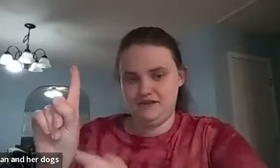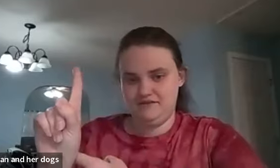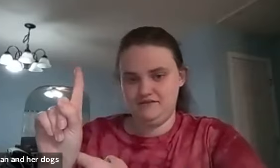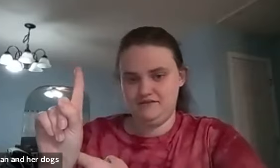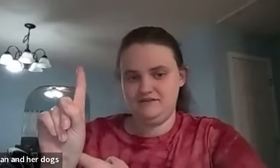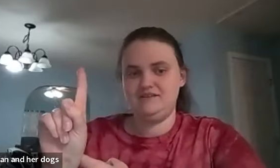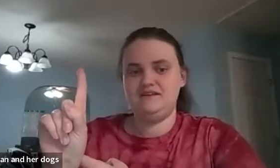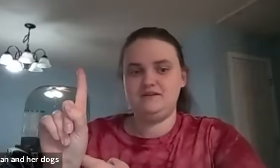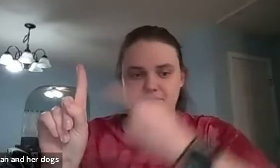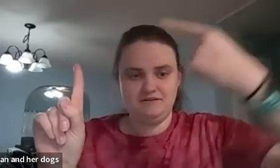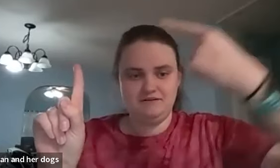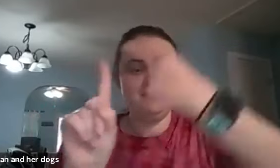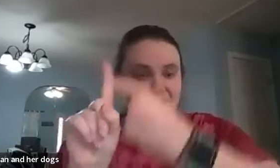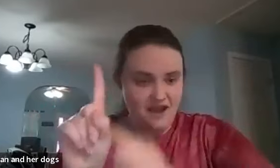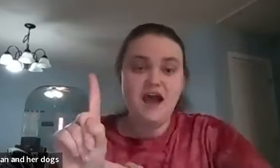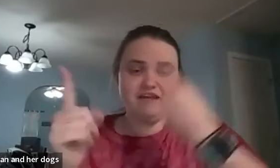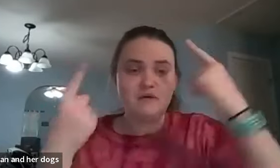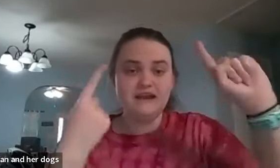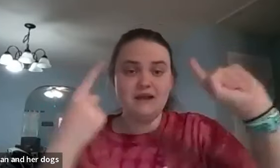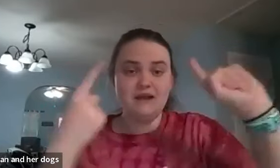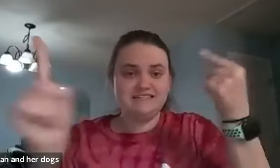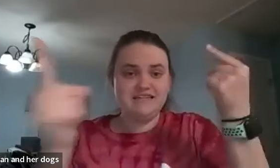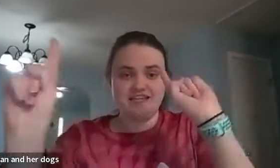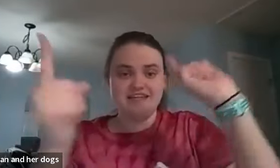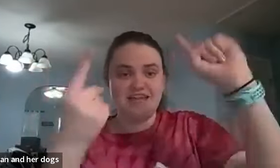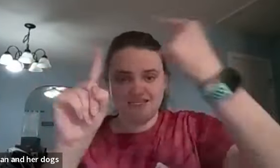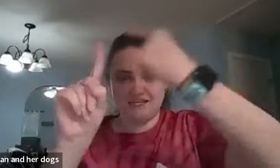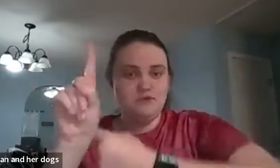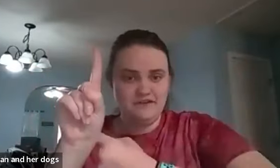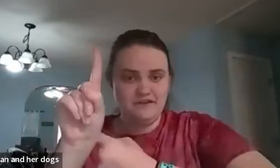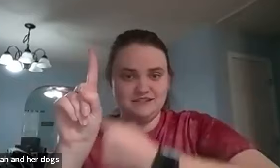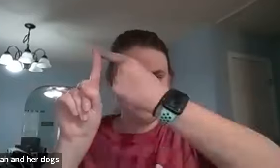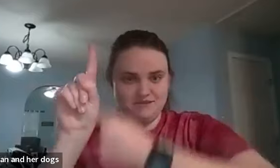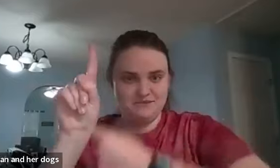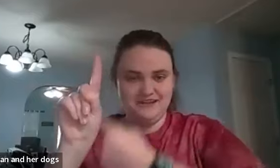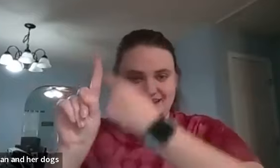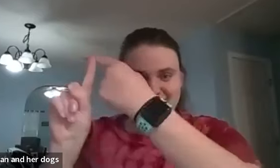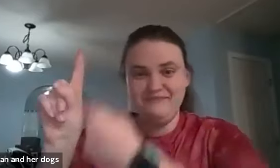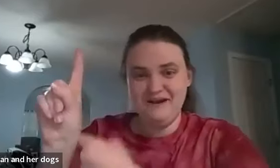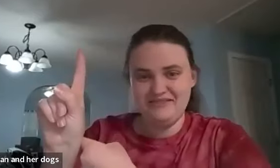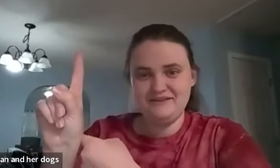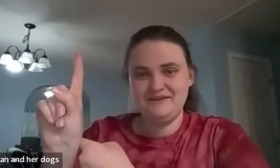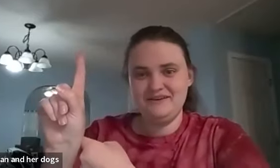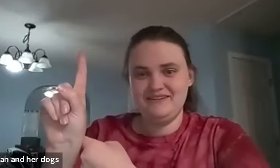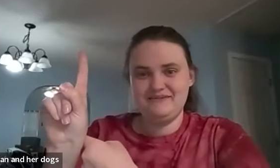month. There we go. Yeah, that one, I mean, it takes a couple of hand switches before you get it, month. Then we